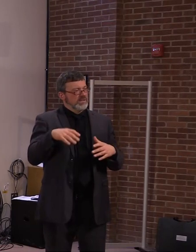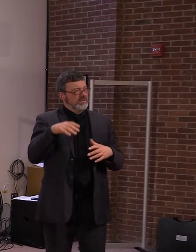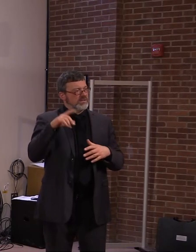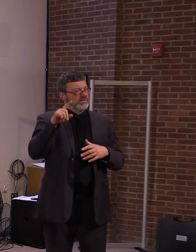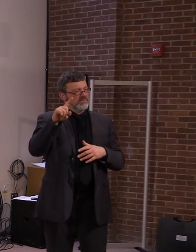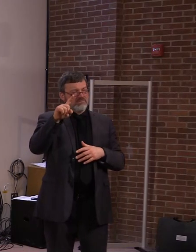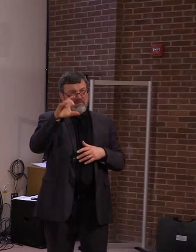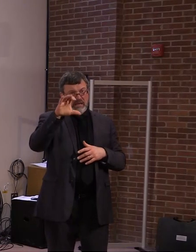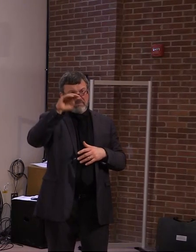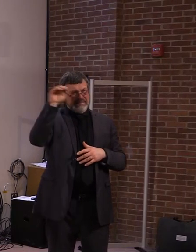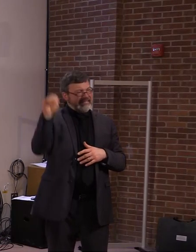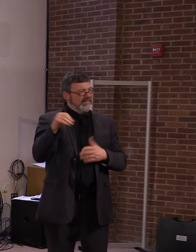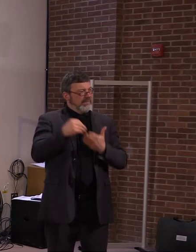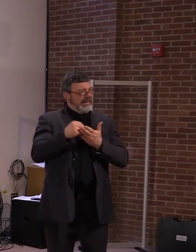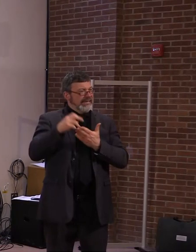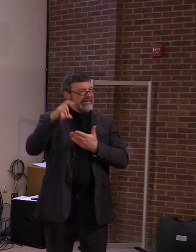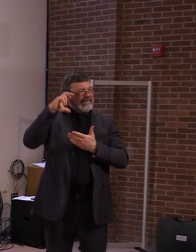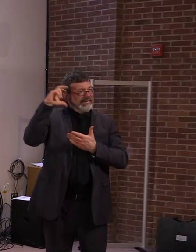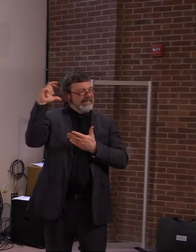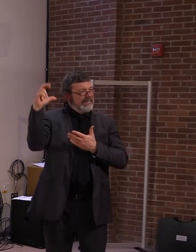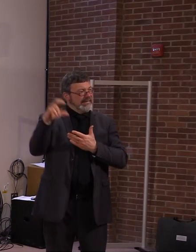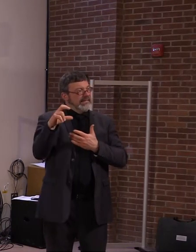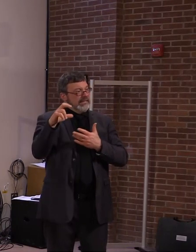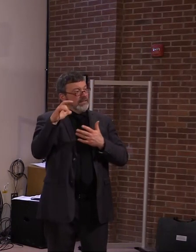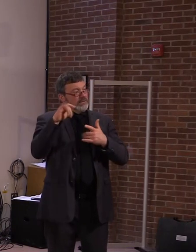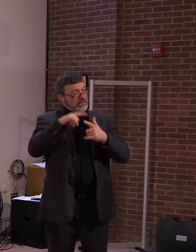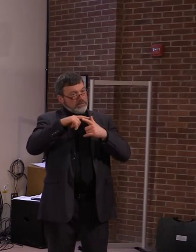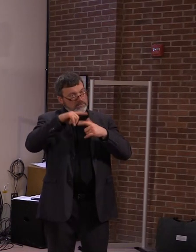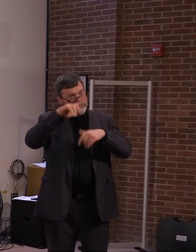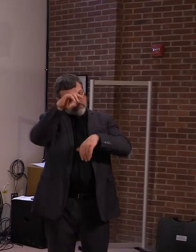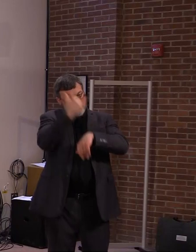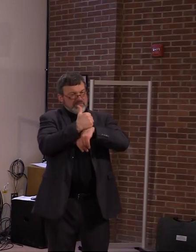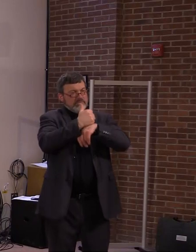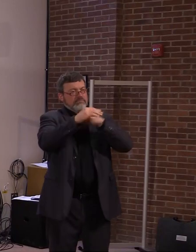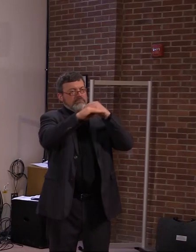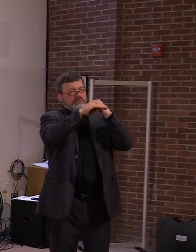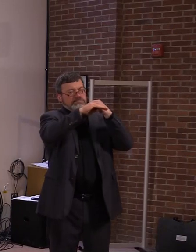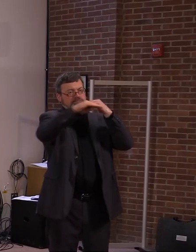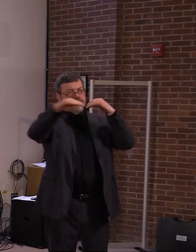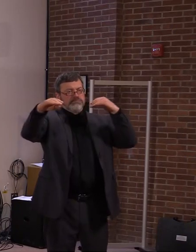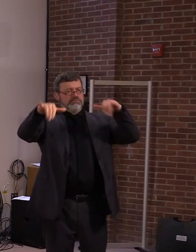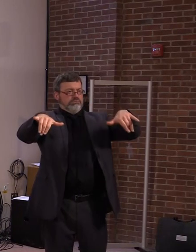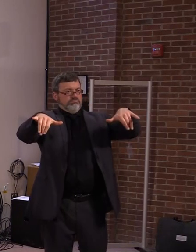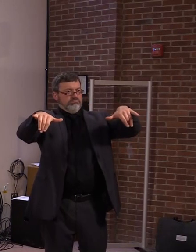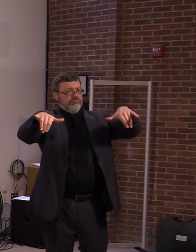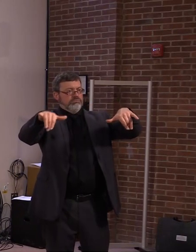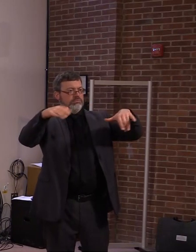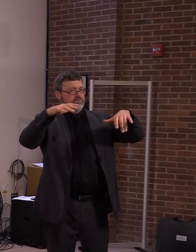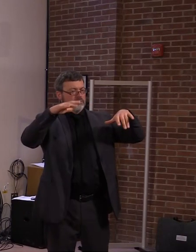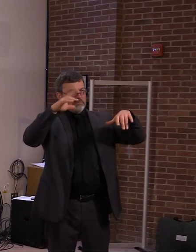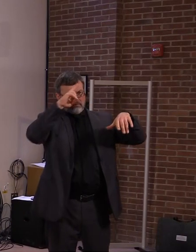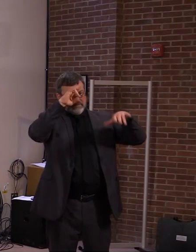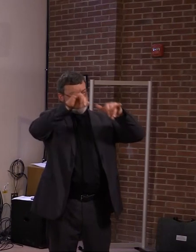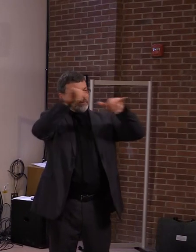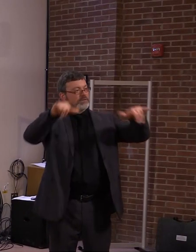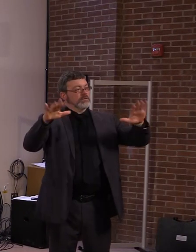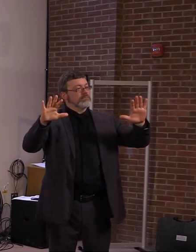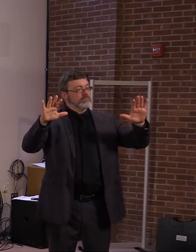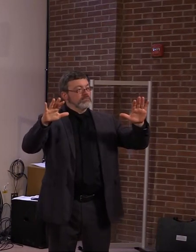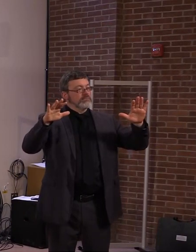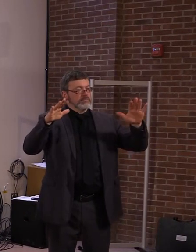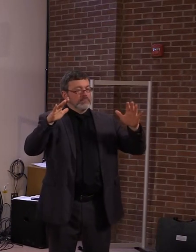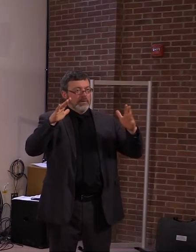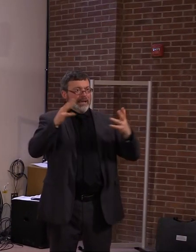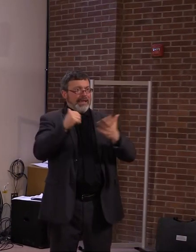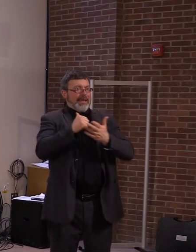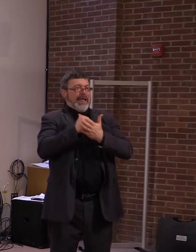million in stabilization relief to hospitals to help them go through this pandemic.